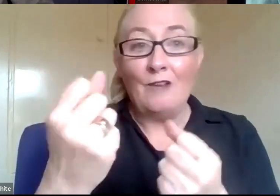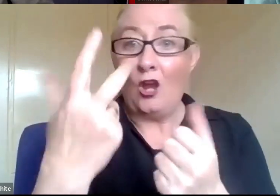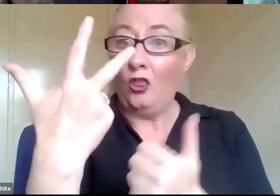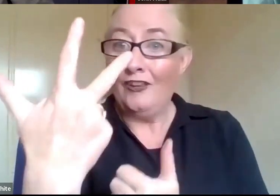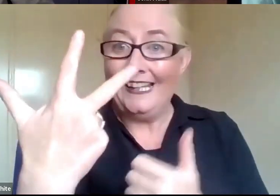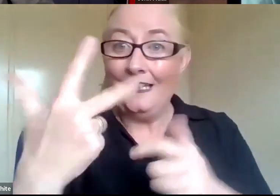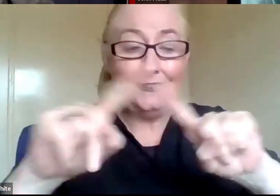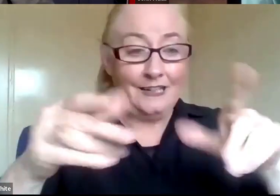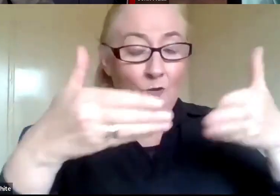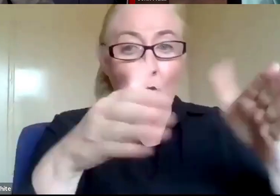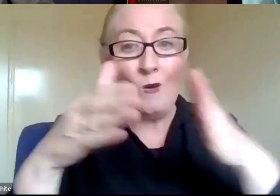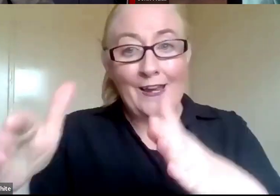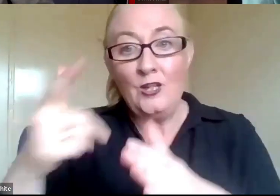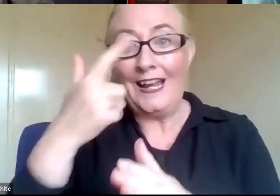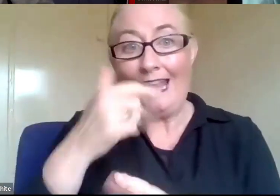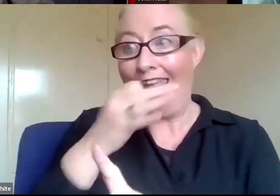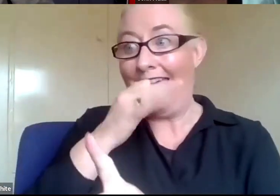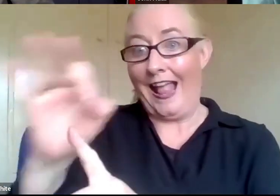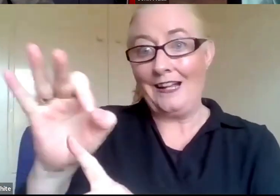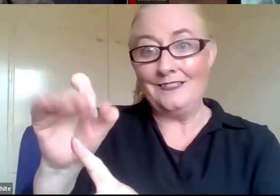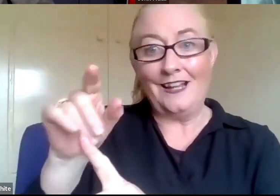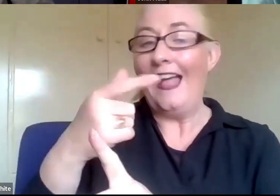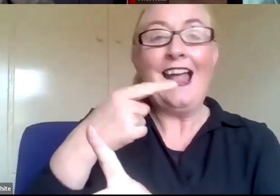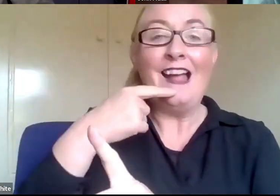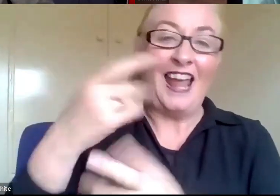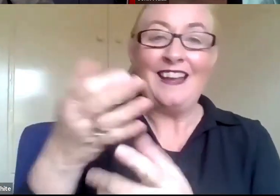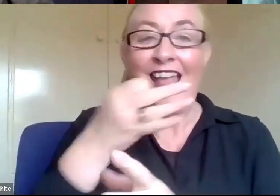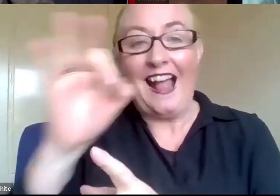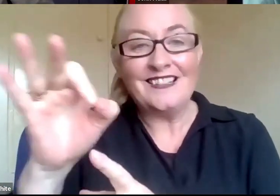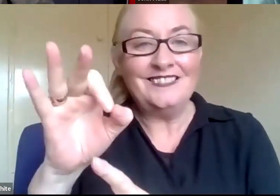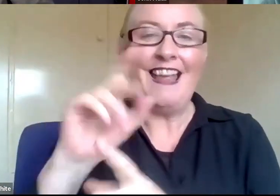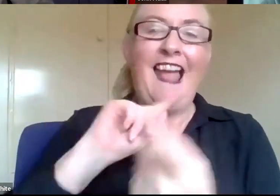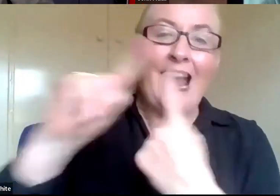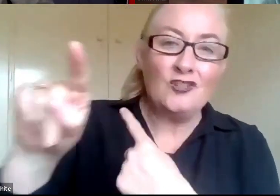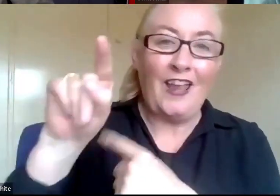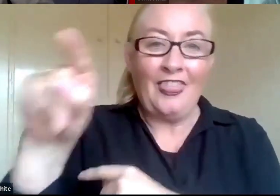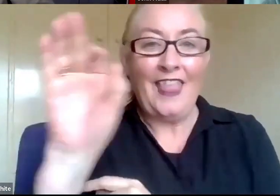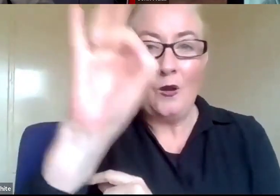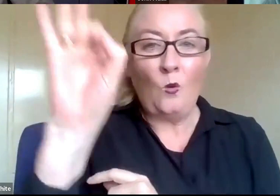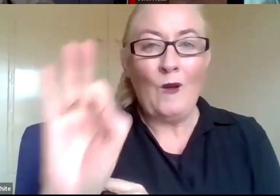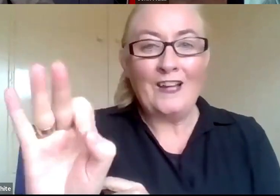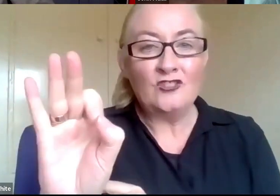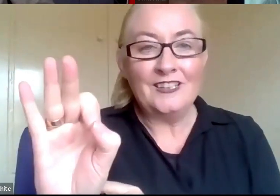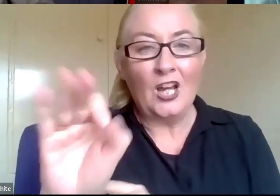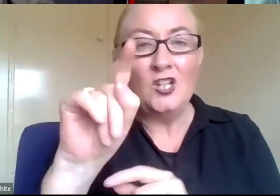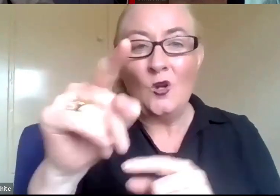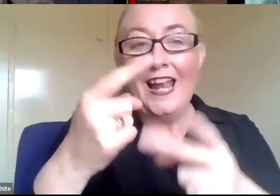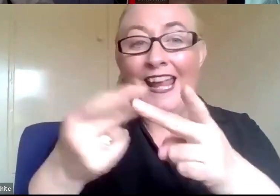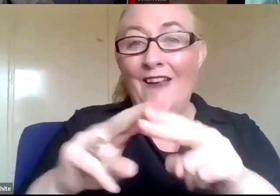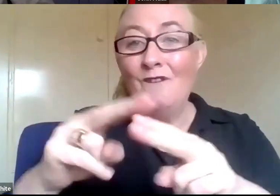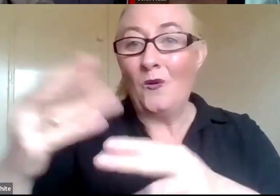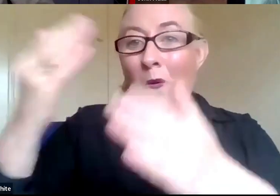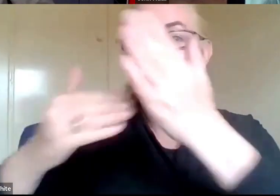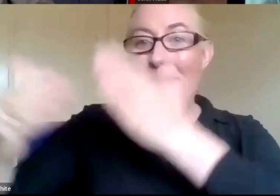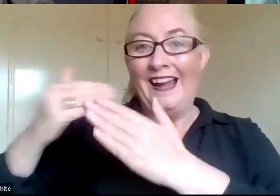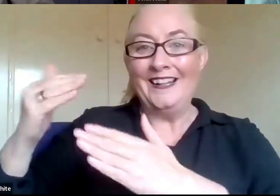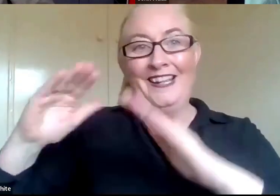to cut to the chase and say that you have to draw on all three of them if you're going to be an effective